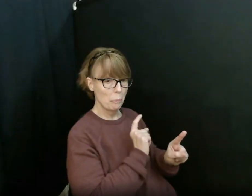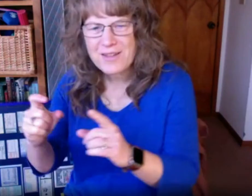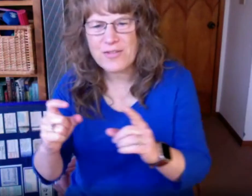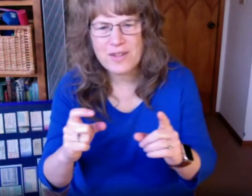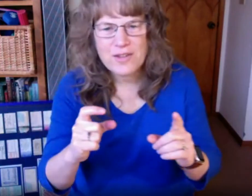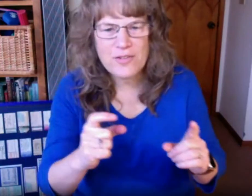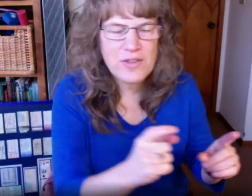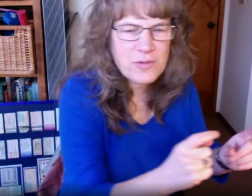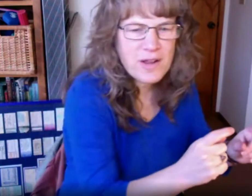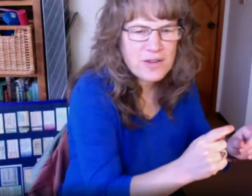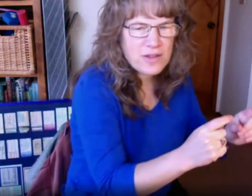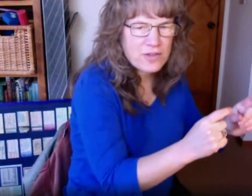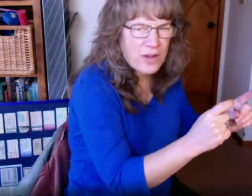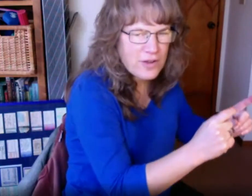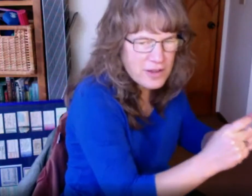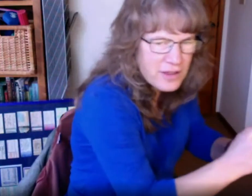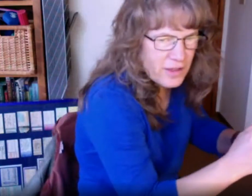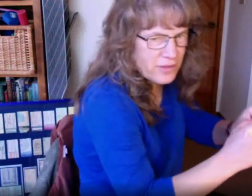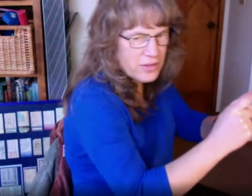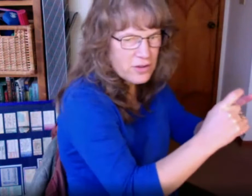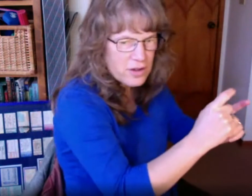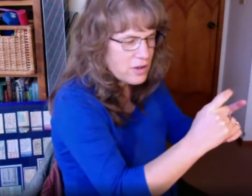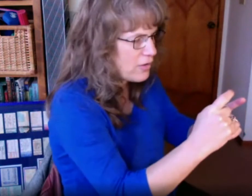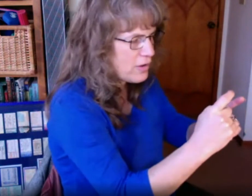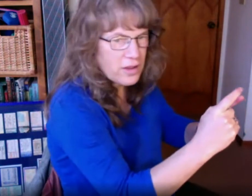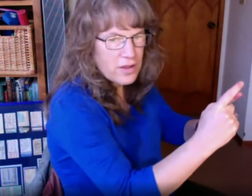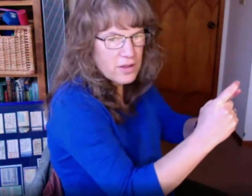go the other way. Go the other way. Okay. Yeah. Okay. Ooh.